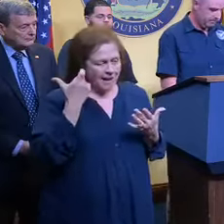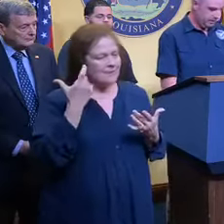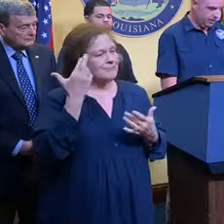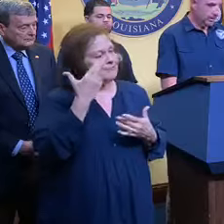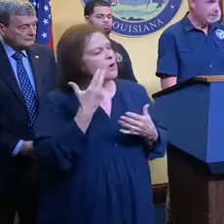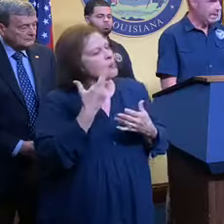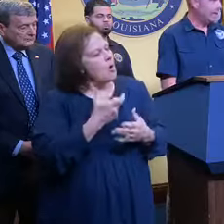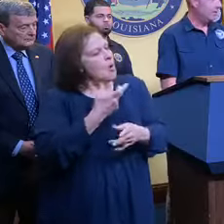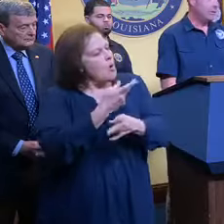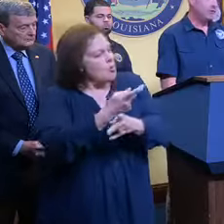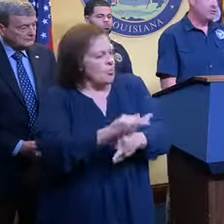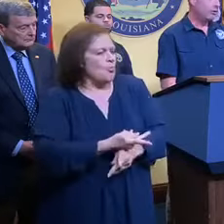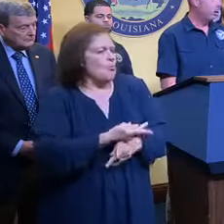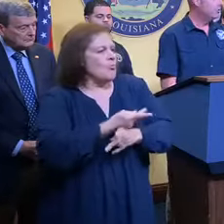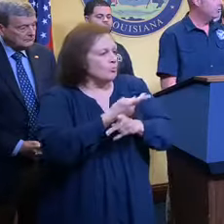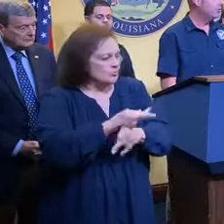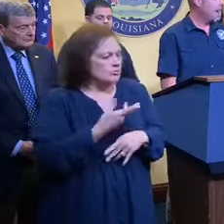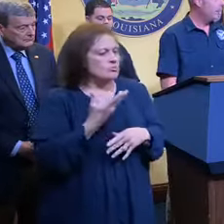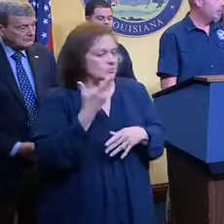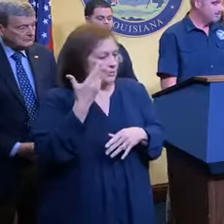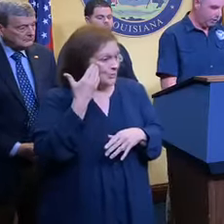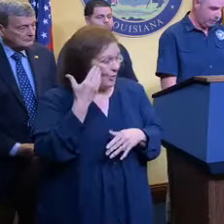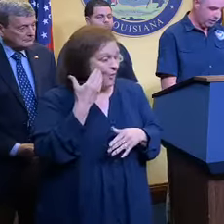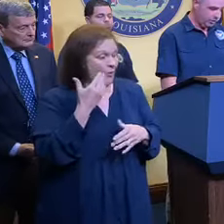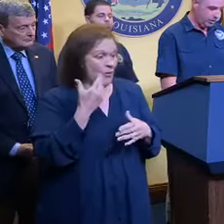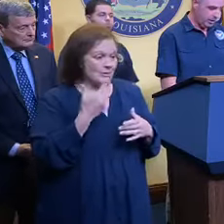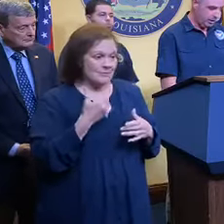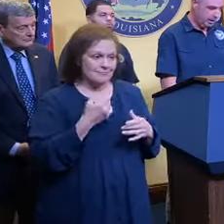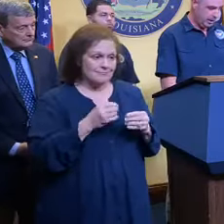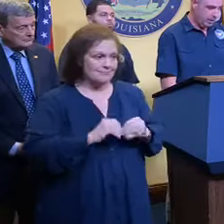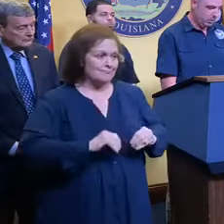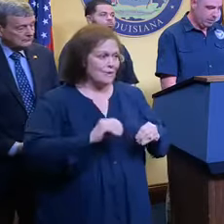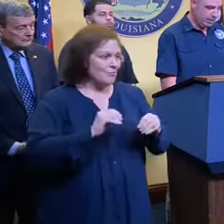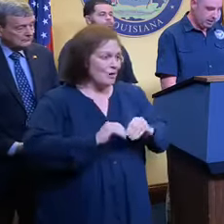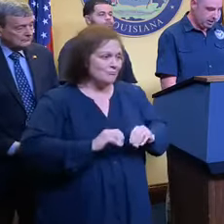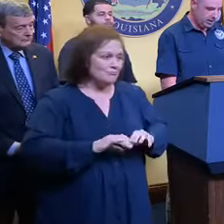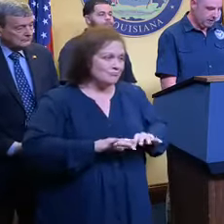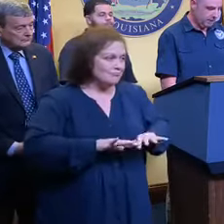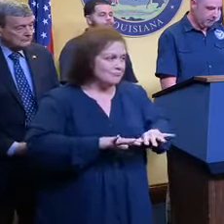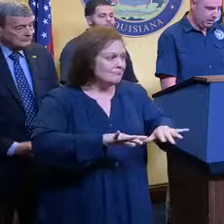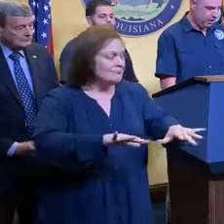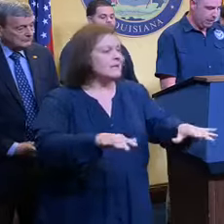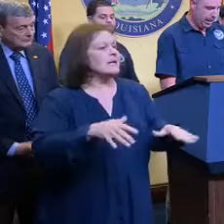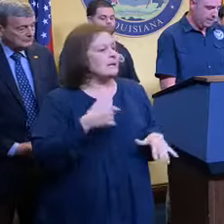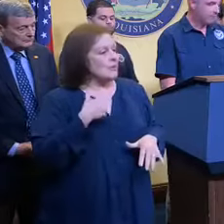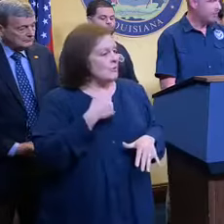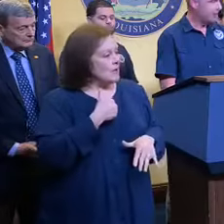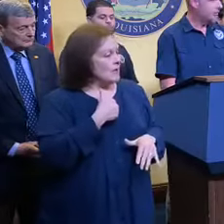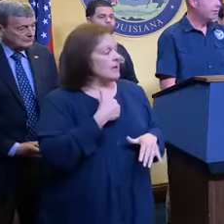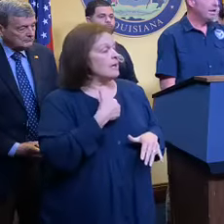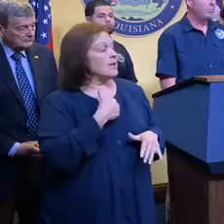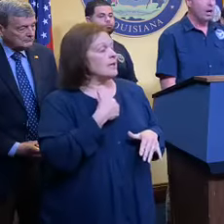caution. Again, as you've heard, this is a rapidly evolving situation, and we'll continue to take the information we have in front of us, and we